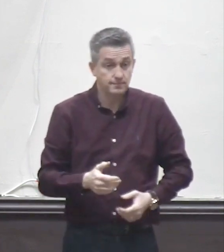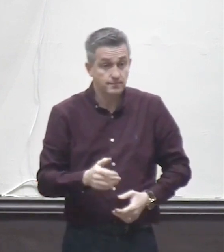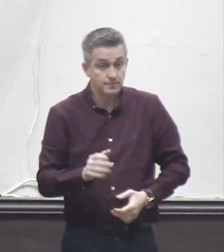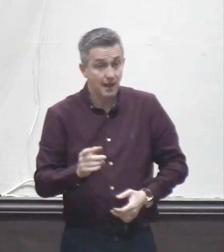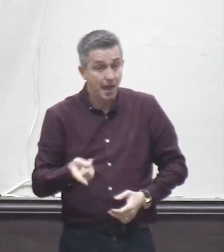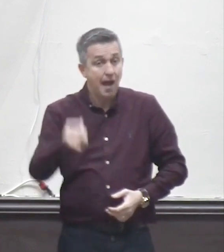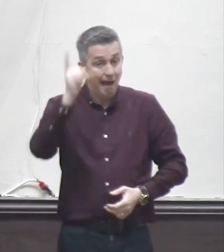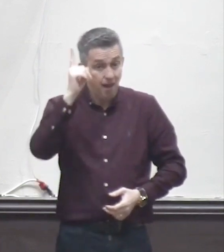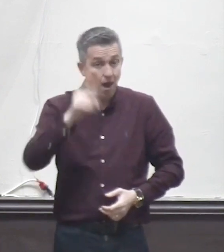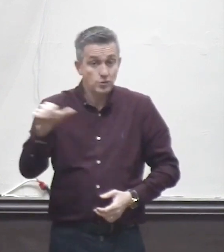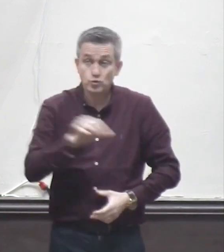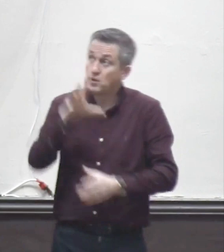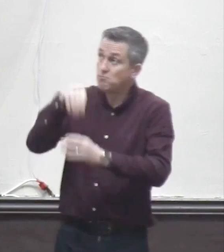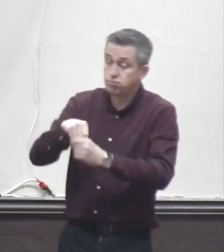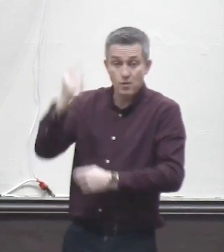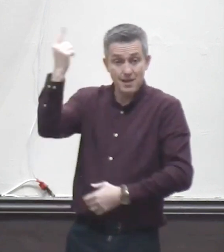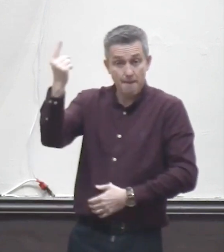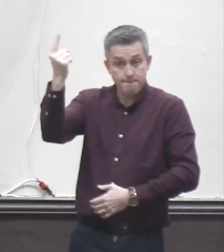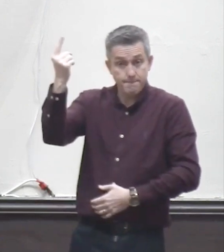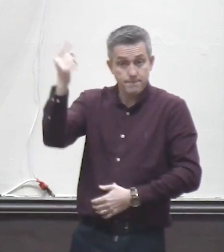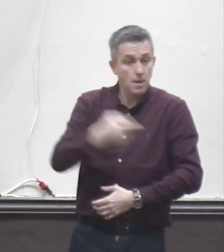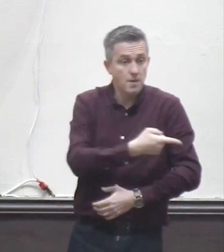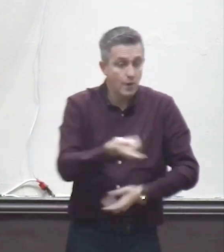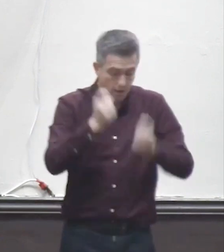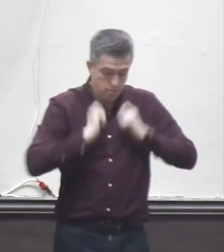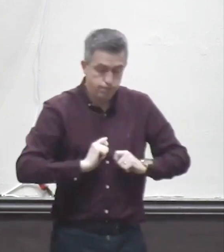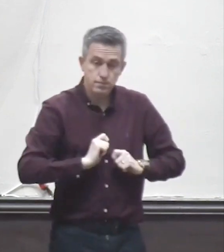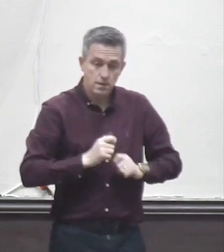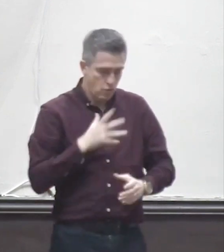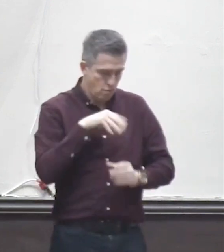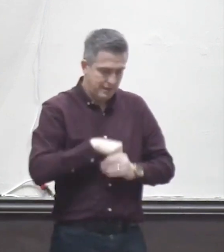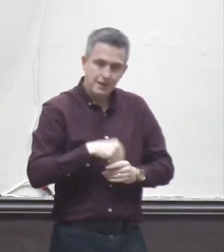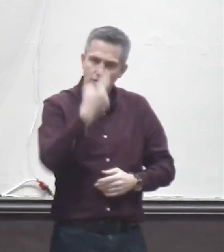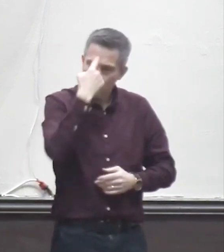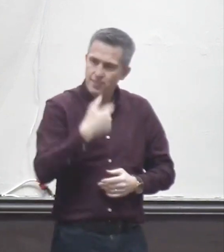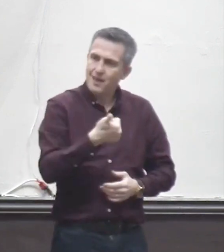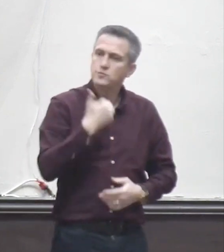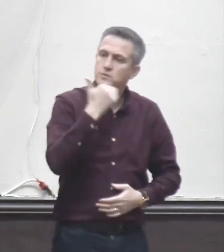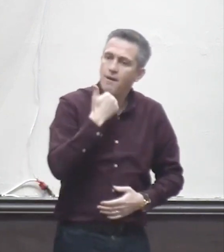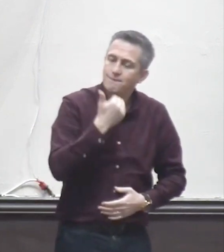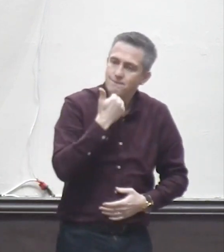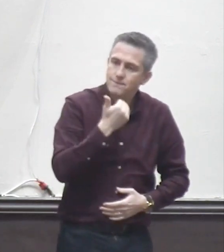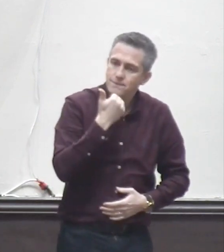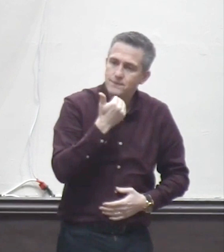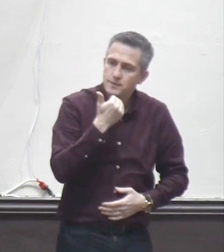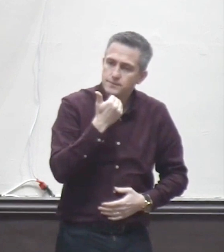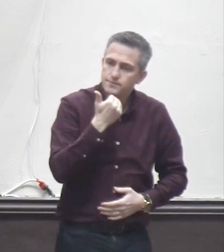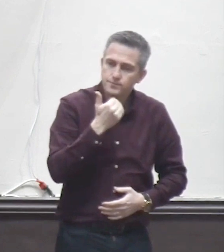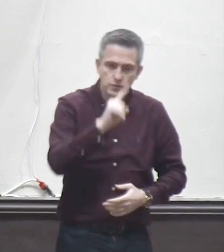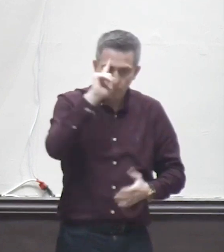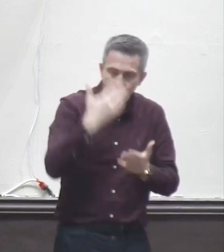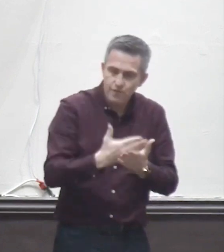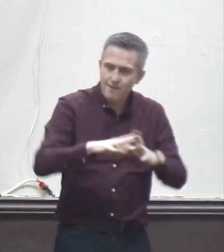Allah is the absolute one, but when he wears it, he has stripped away from that creed, that iman, that faith,